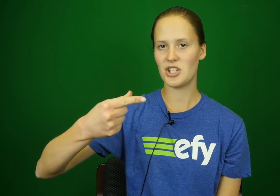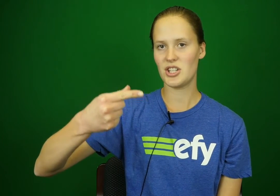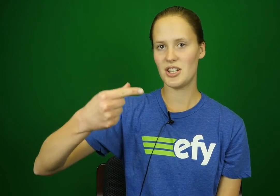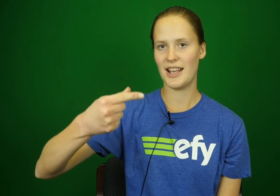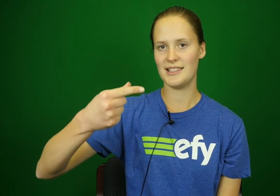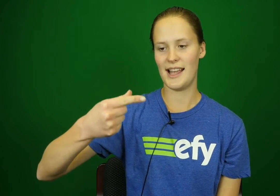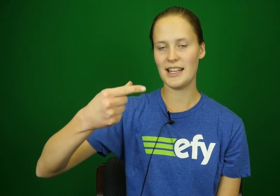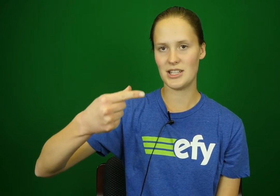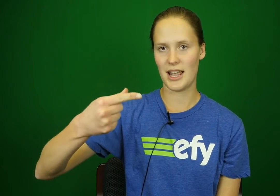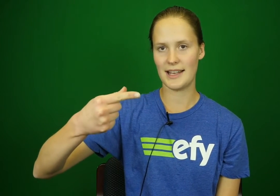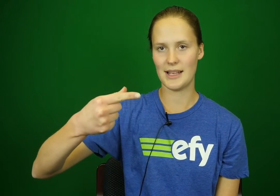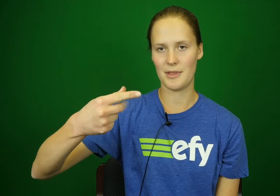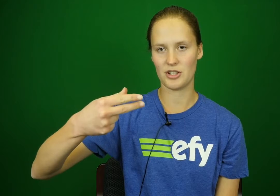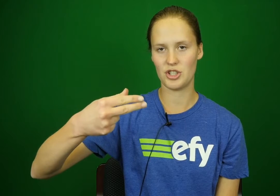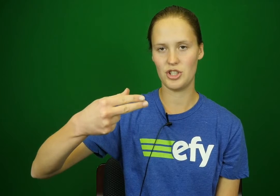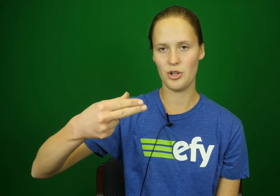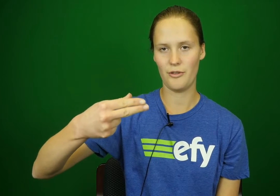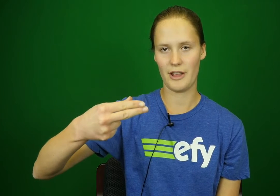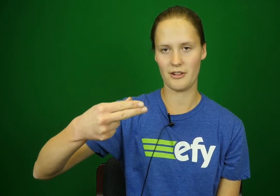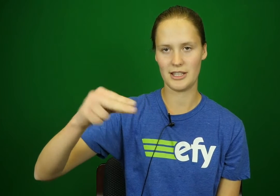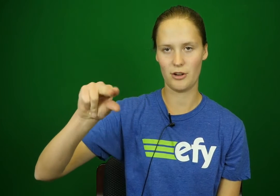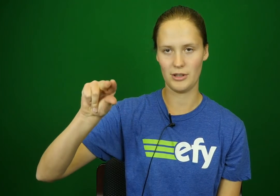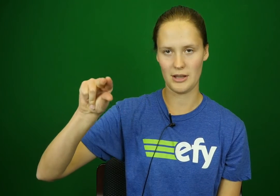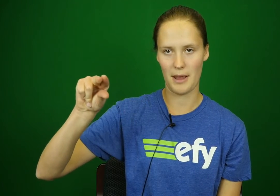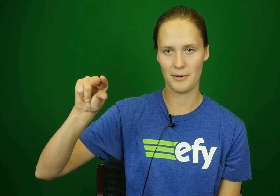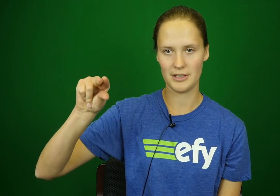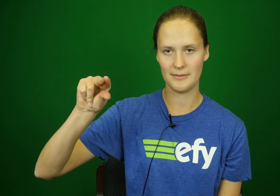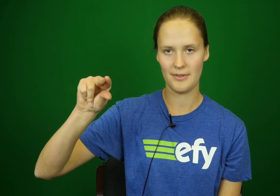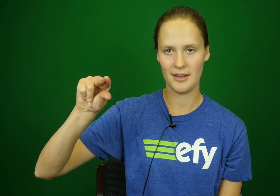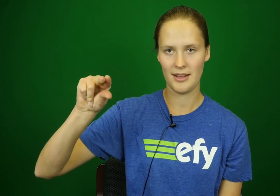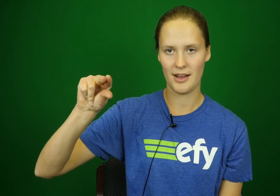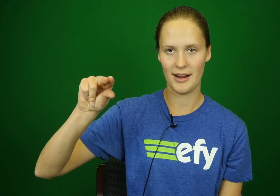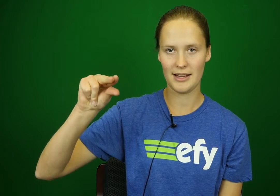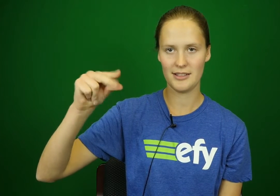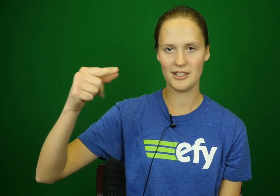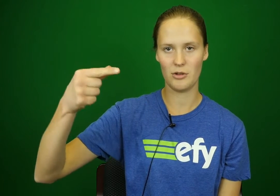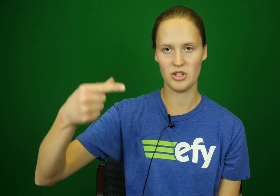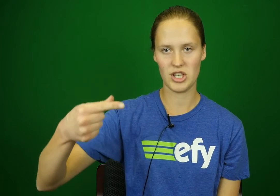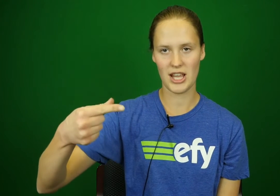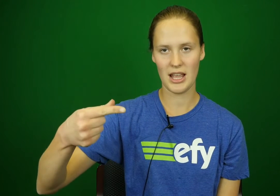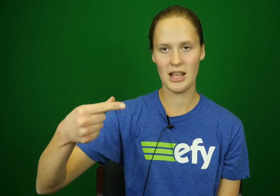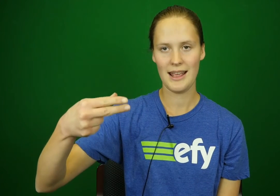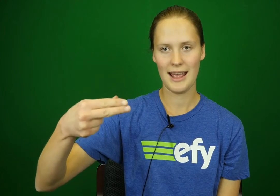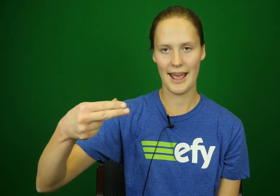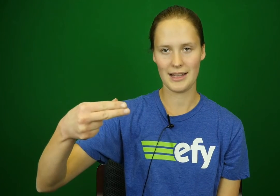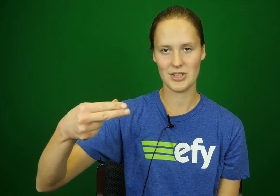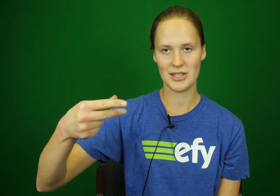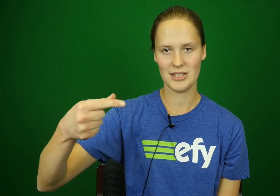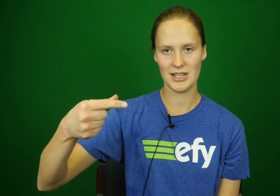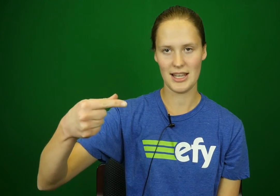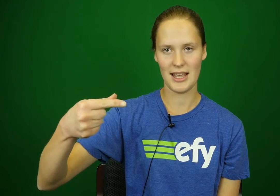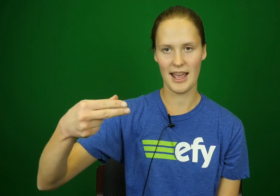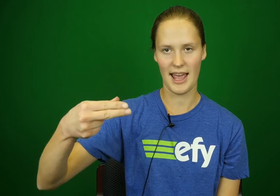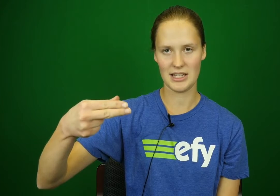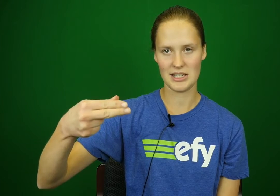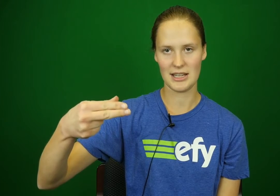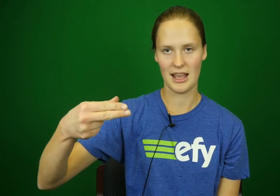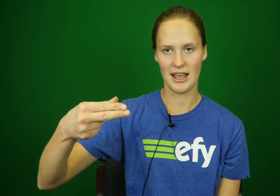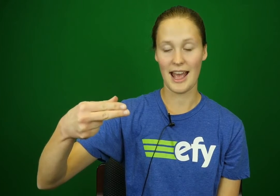H is like G, except there's two fingers here holding the papers. All right, so G, H, G, H. And you